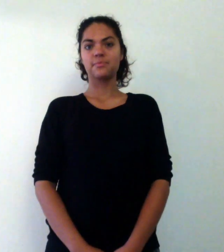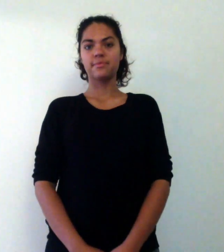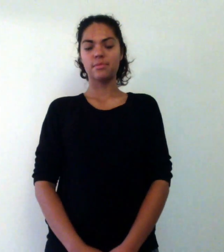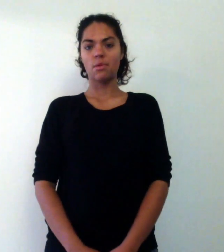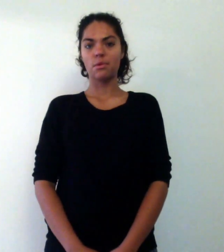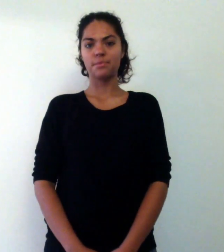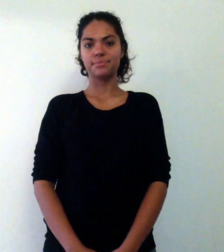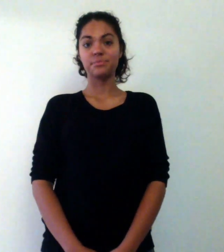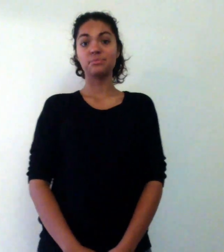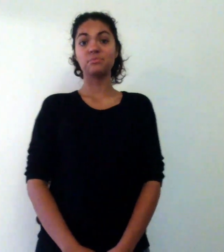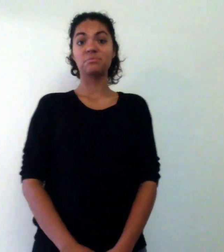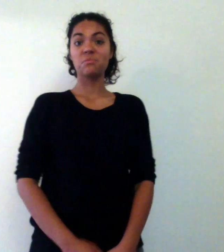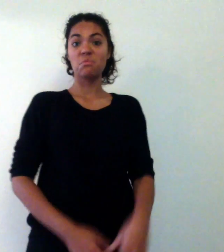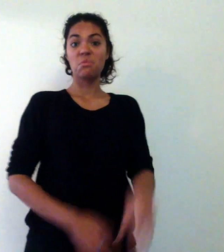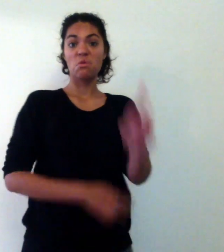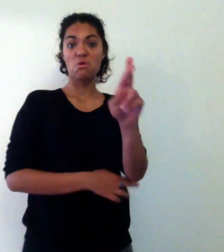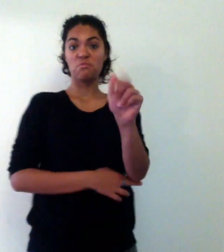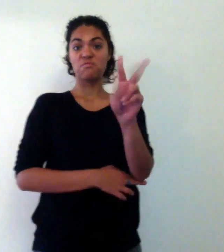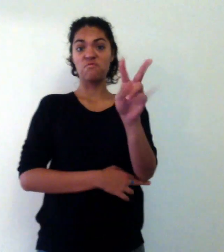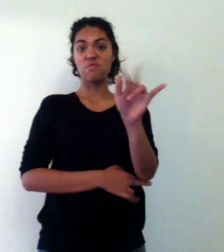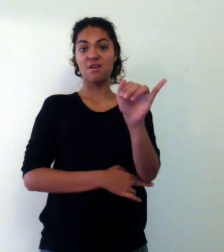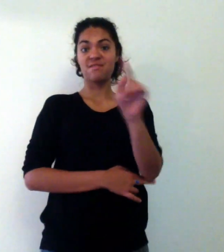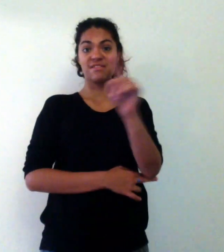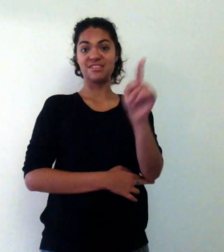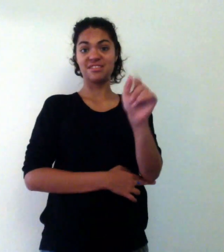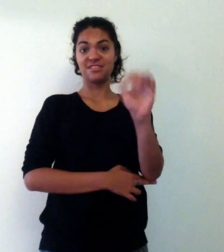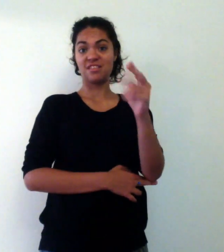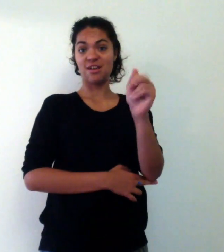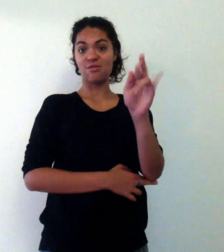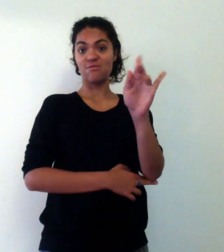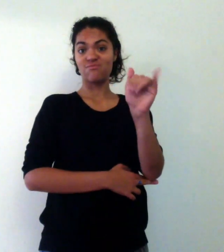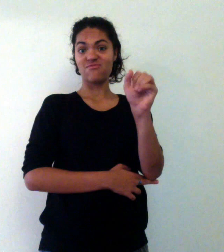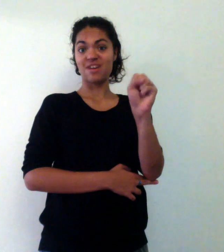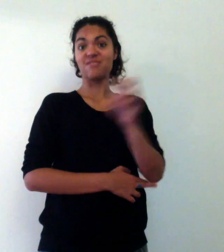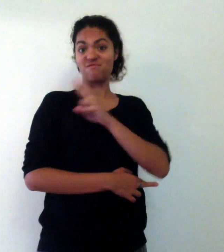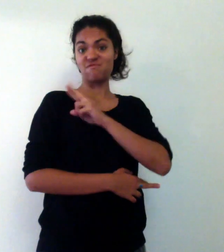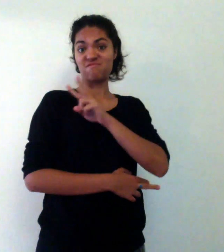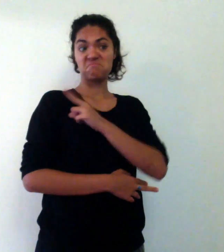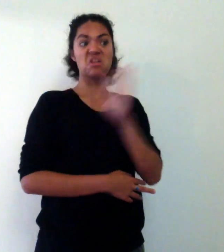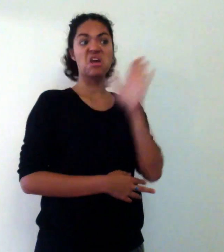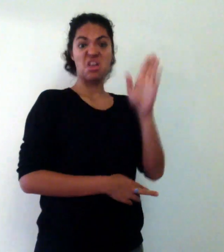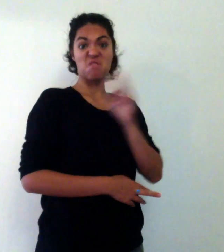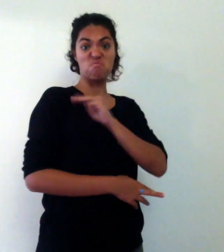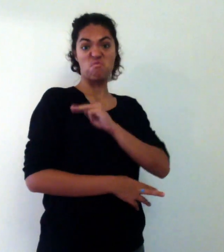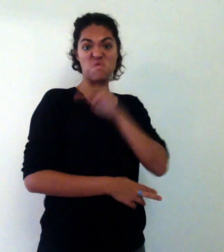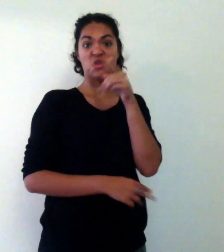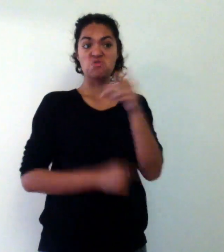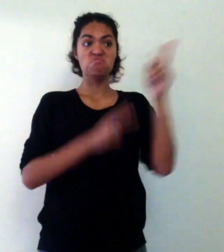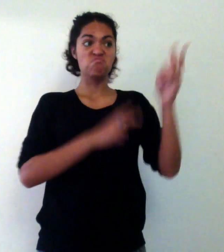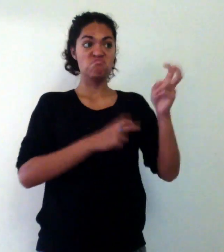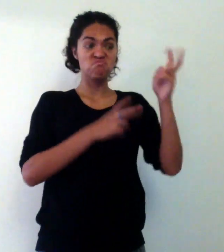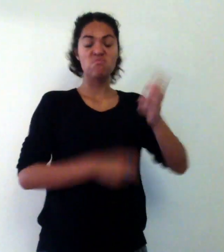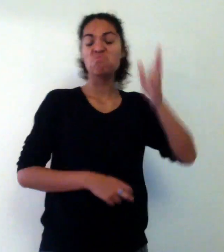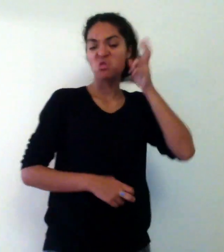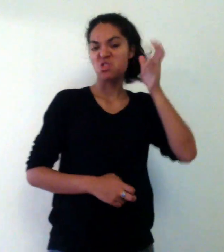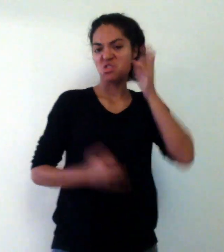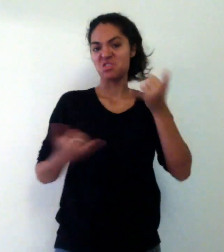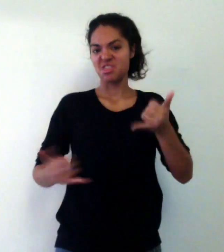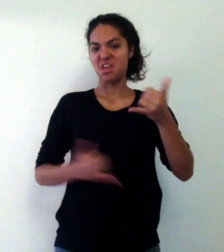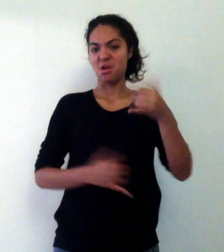downloading from Ravi Zacharias International Ministries. Support for this podcast comes from your generous gifts and donations. You can find